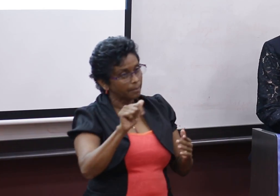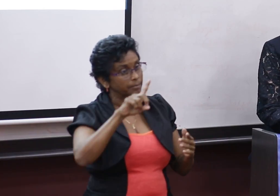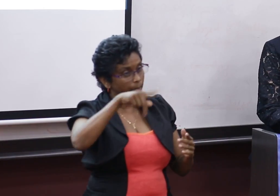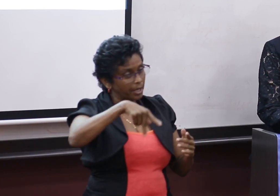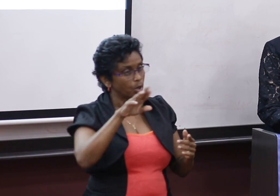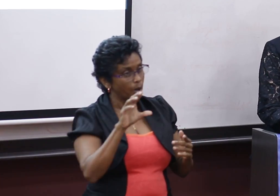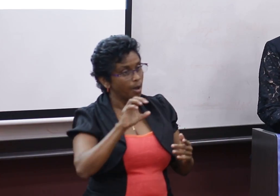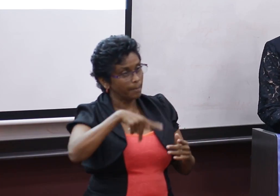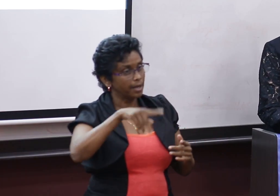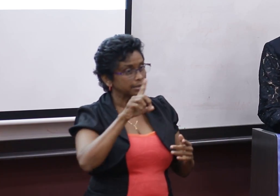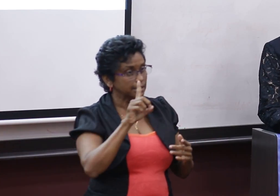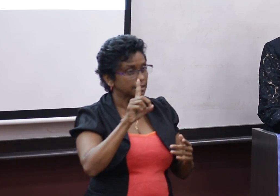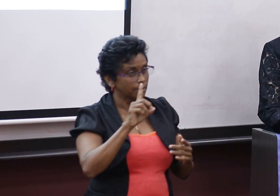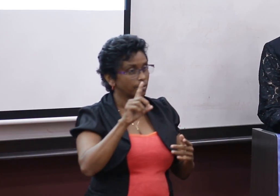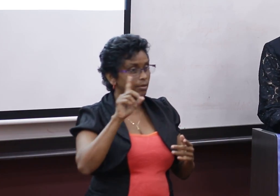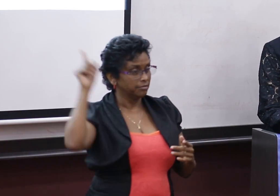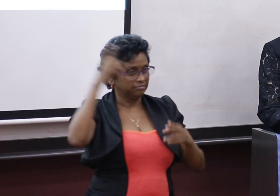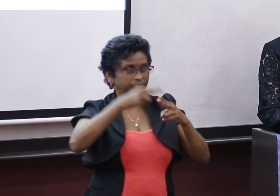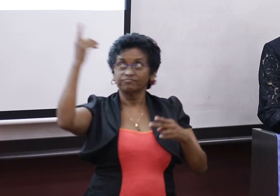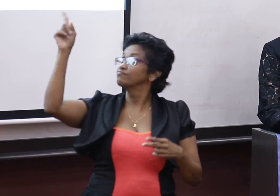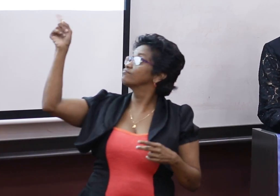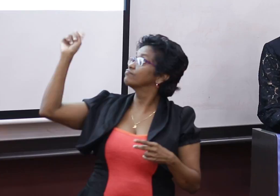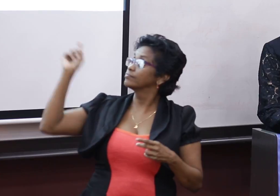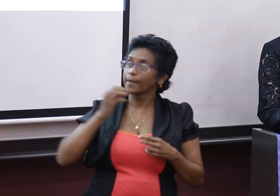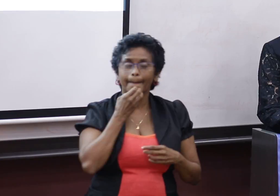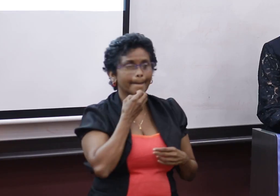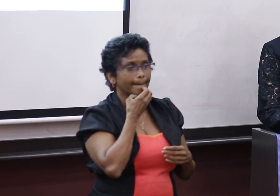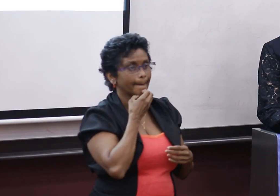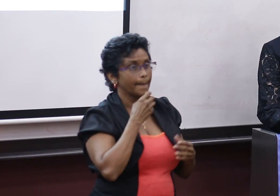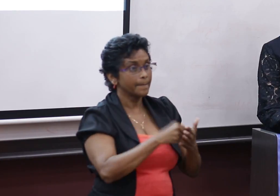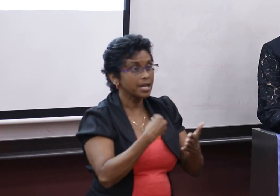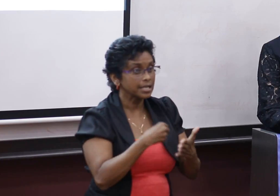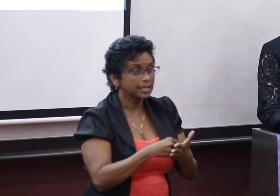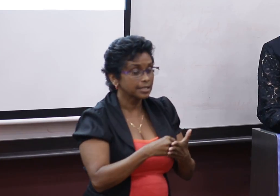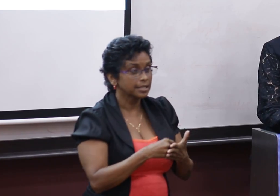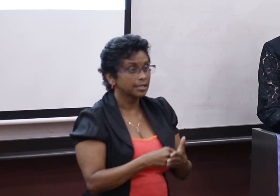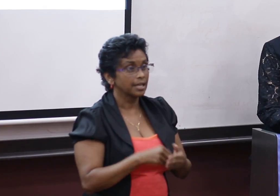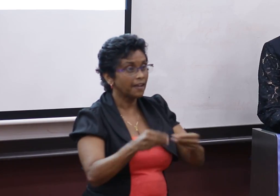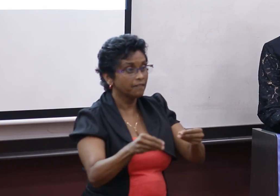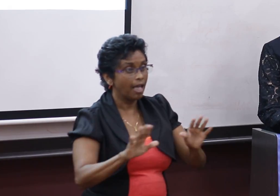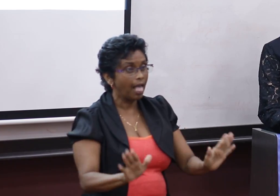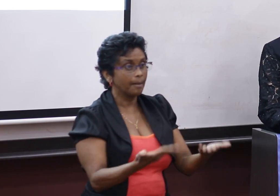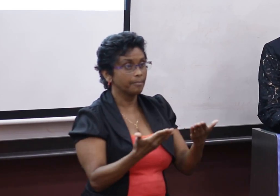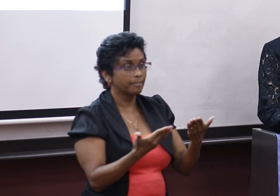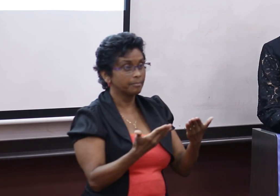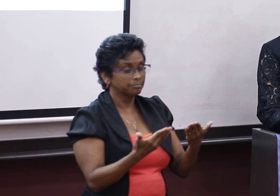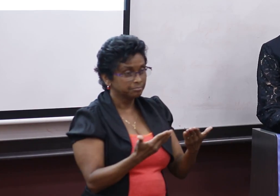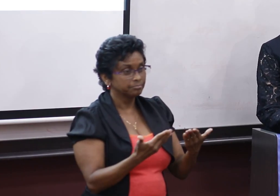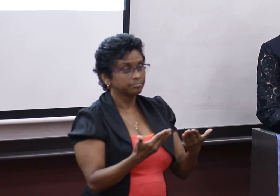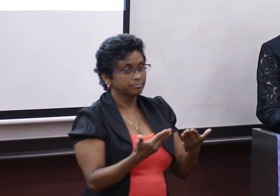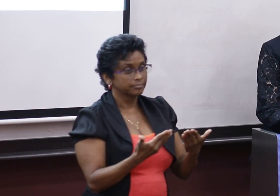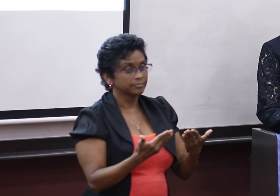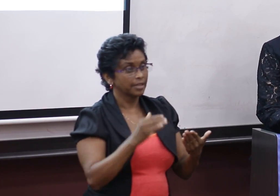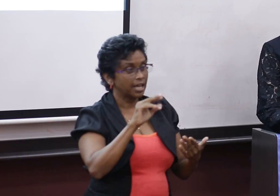with disabilities. Give appropriate remuneration for persons and groups that provide expertise. This is not happening. We